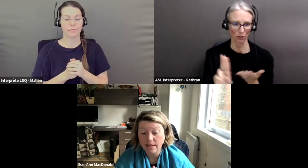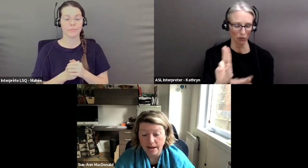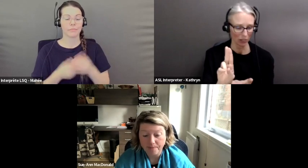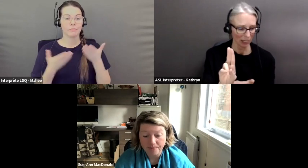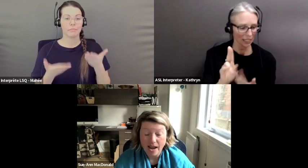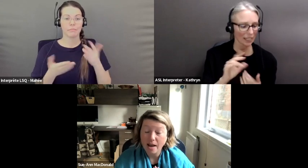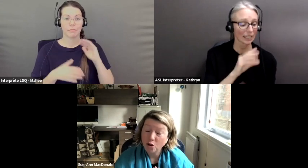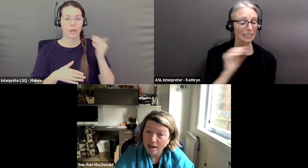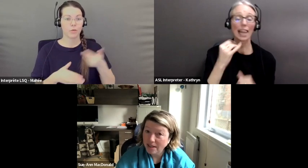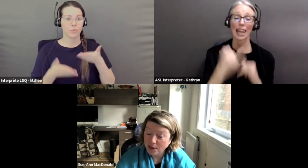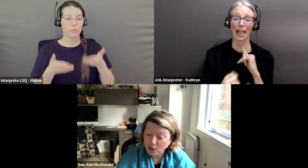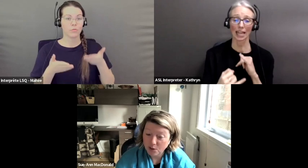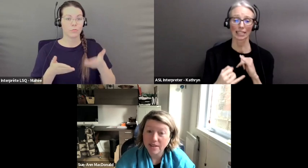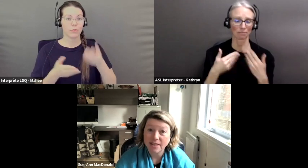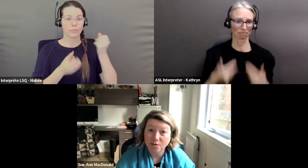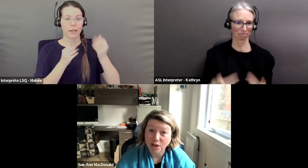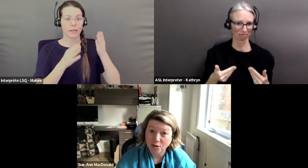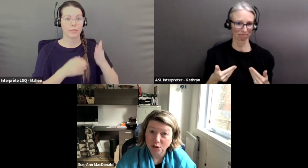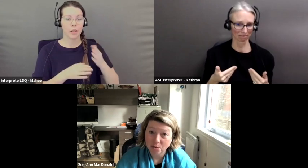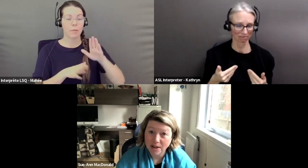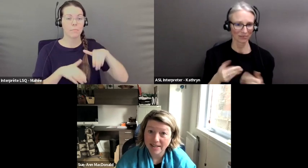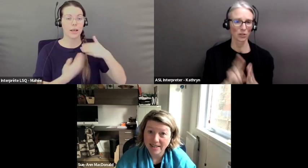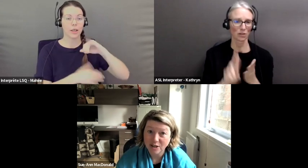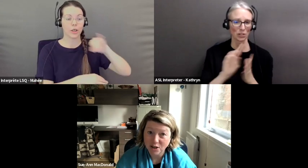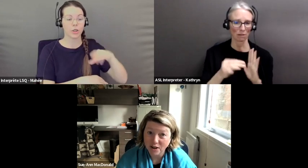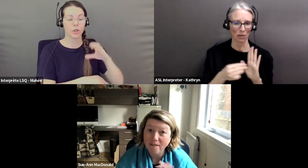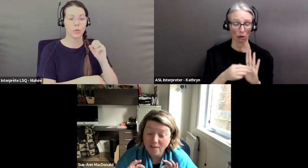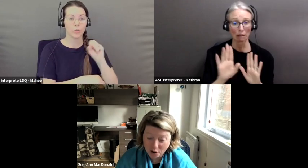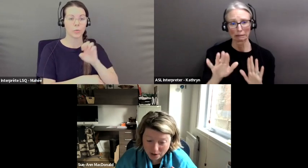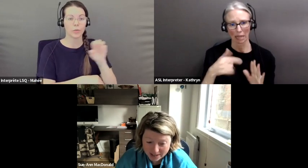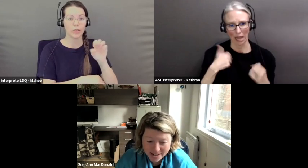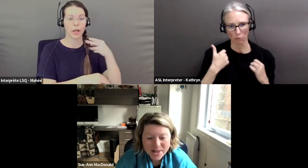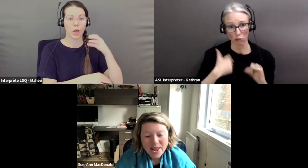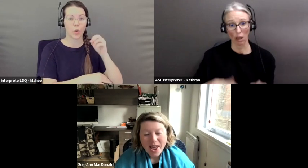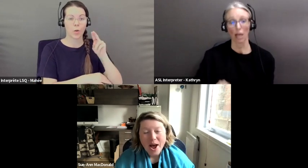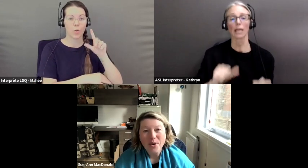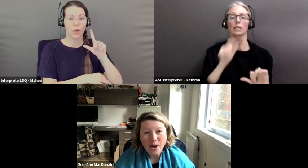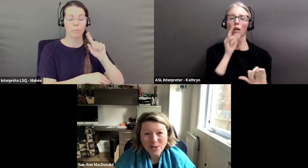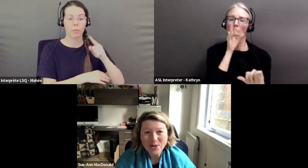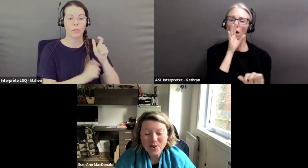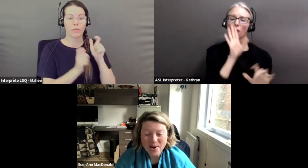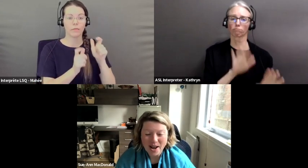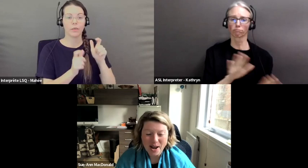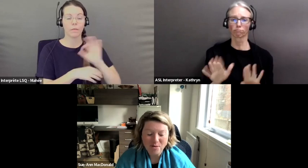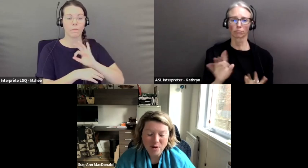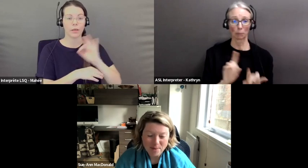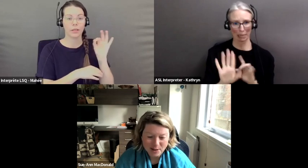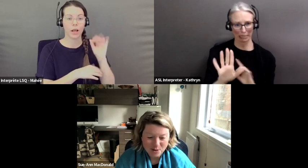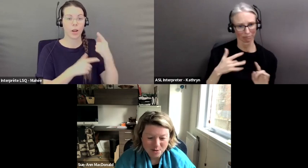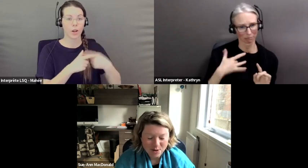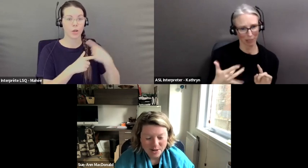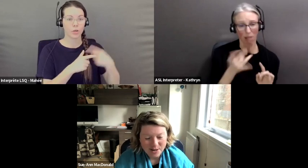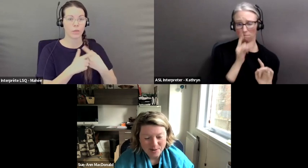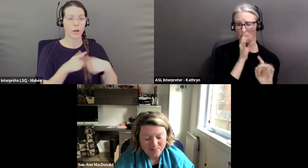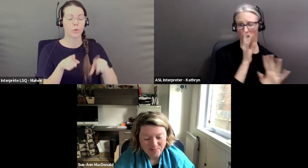with us today. I'm trying to speak slowly. This is very difficult for me as I tend to talk very quickly. We also, before I